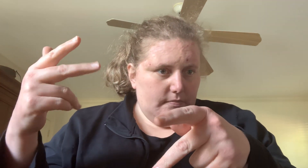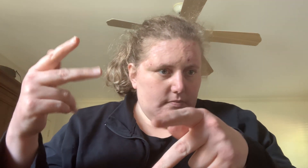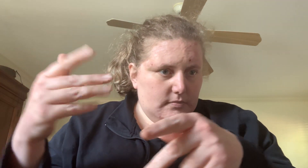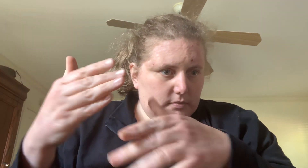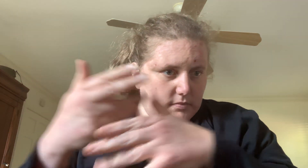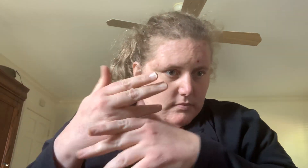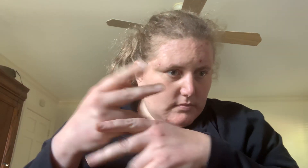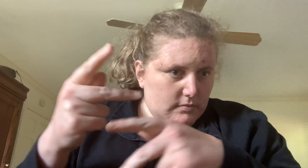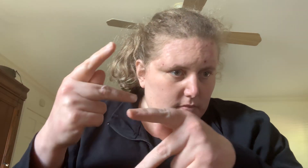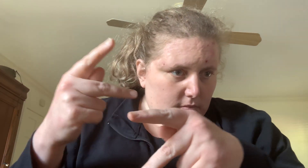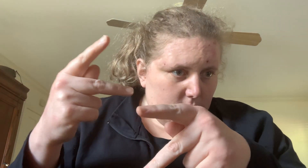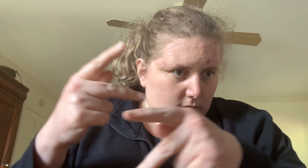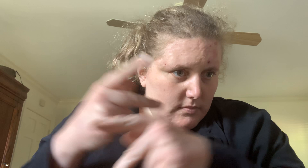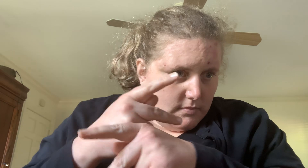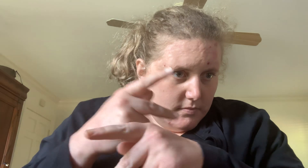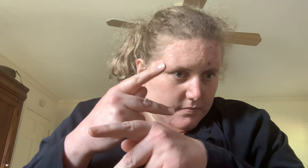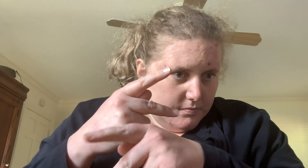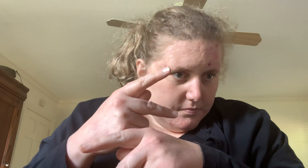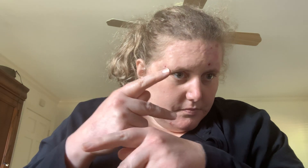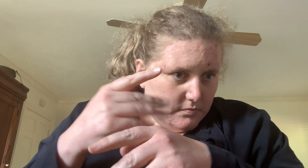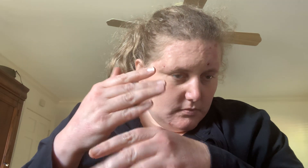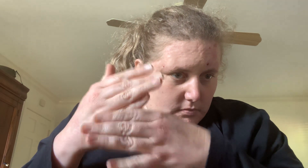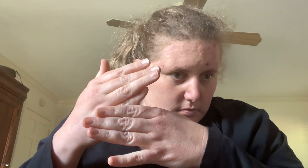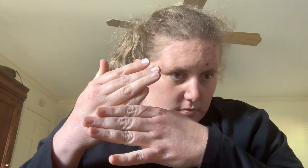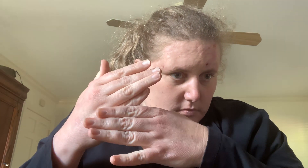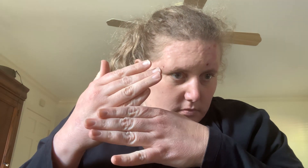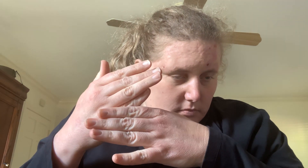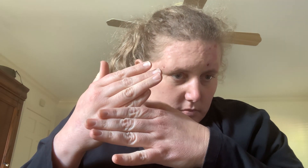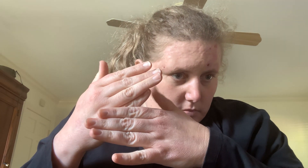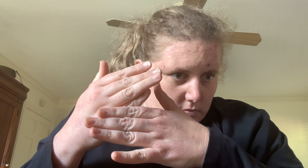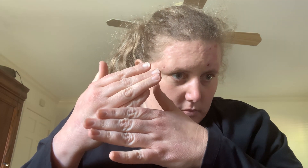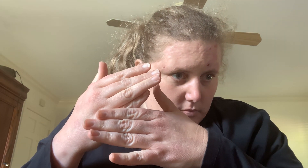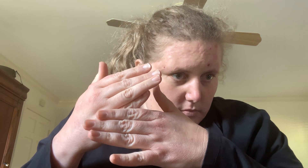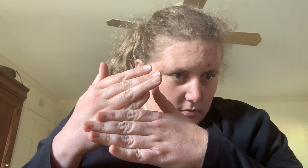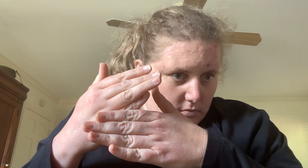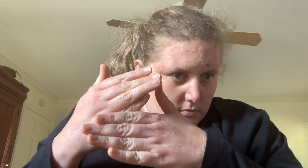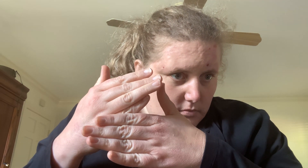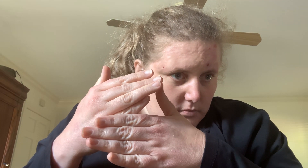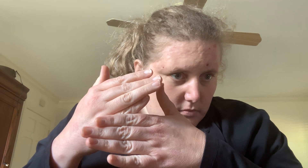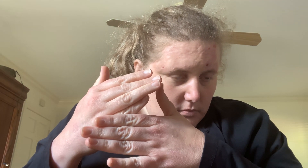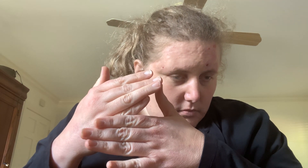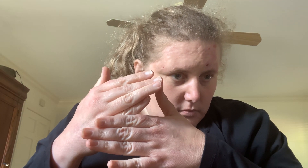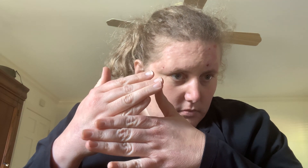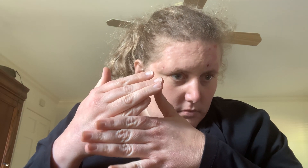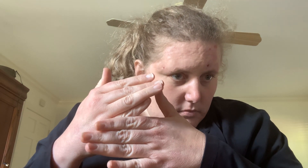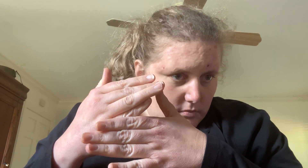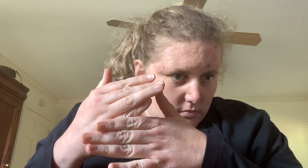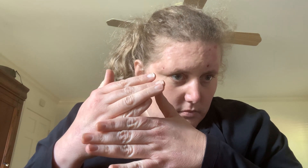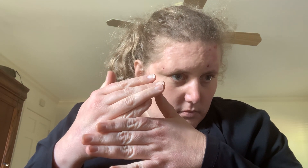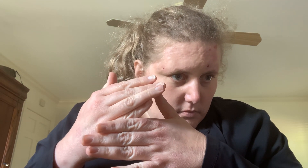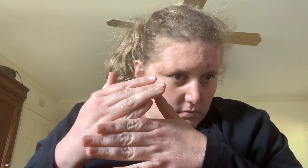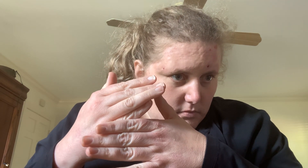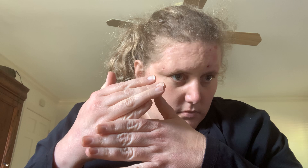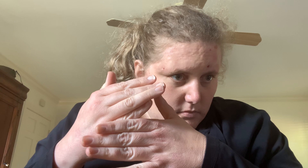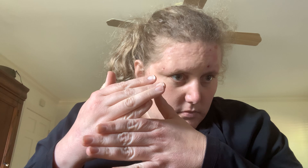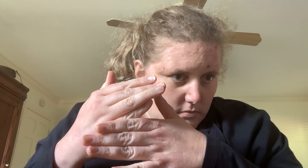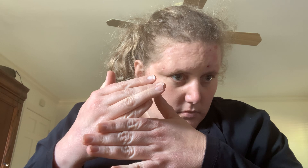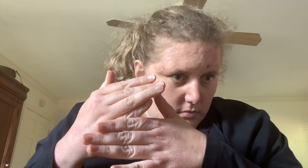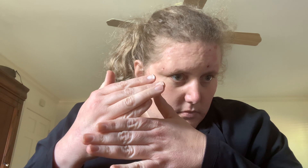So you'll have 94.6 grams of CO2 will be produced